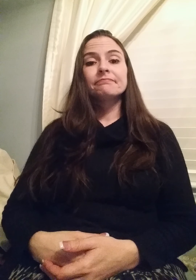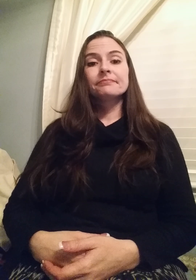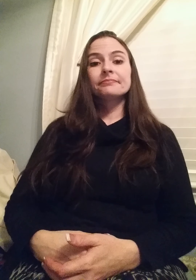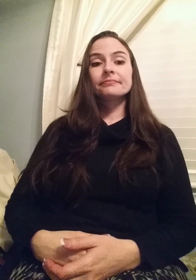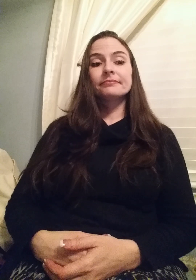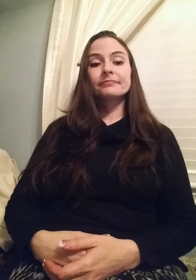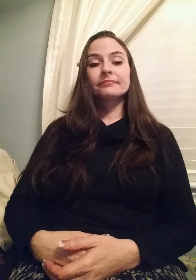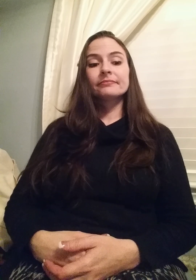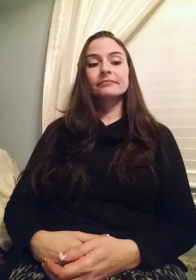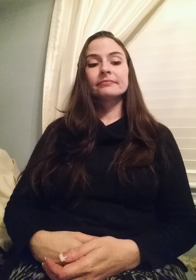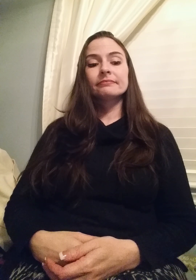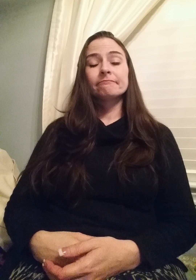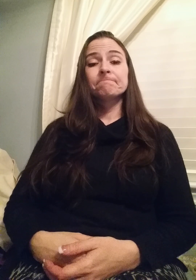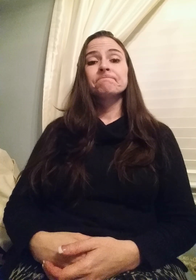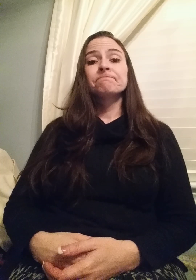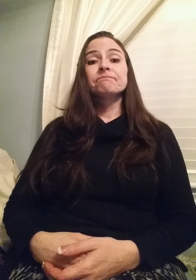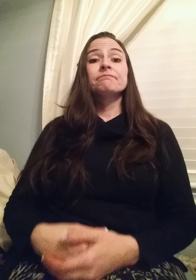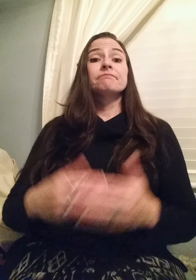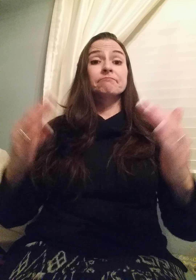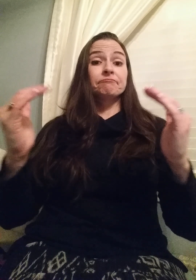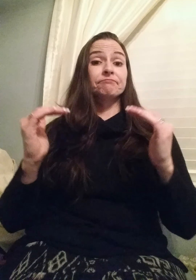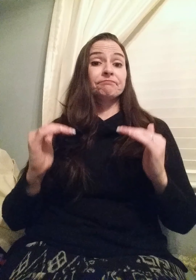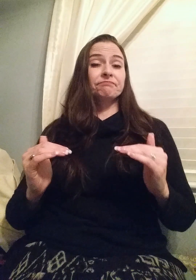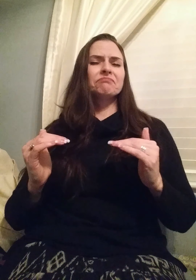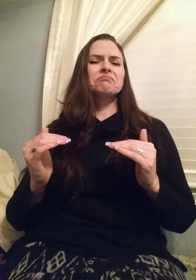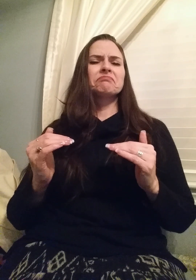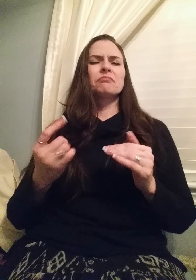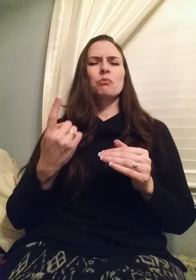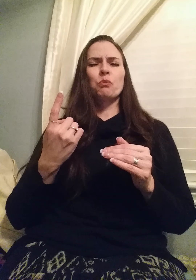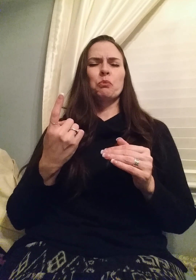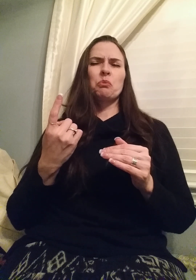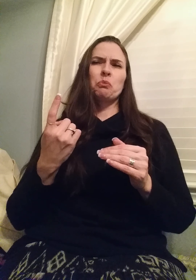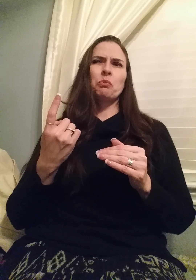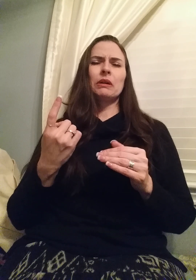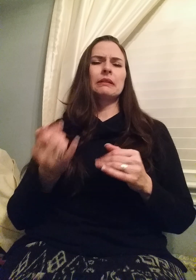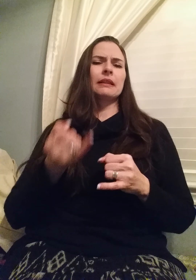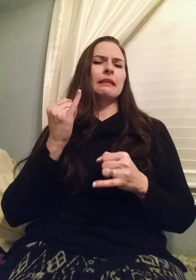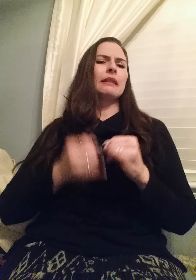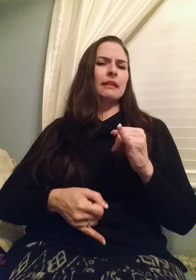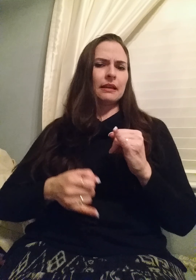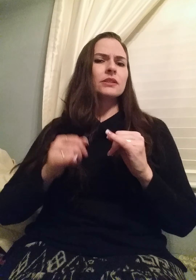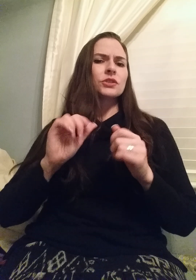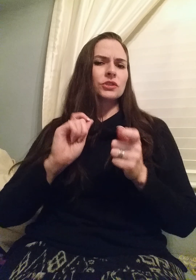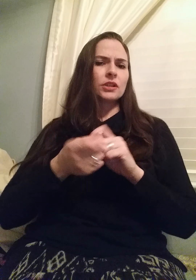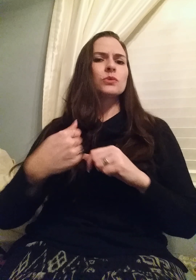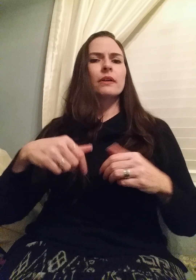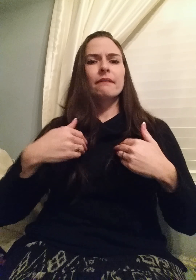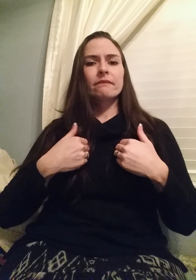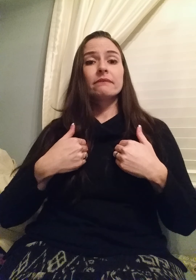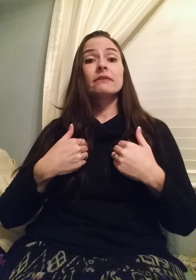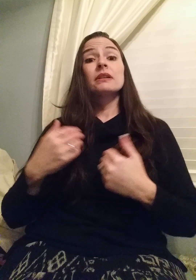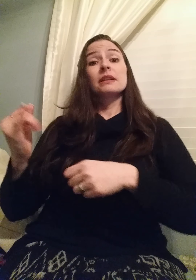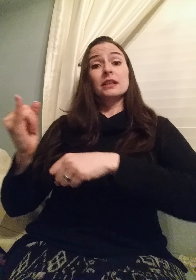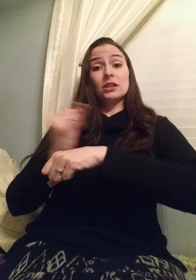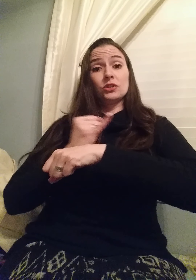One of the last major changes we have to our program is that we've split the internship into 2 semesters. The